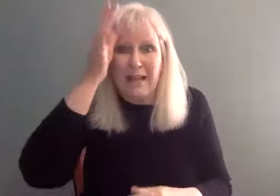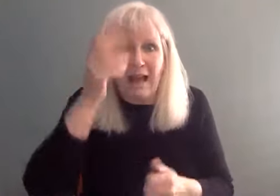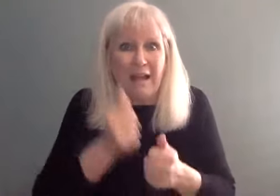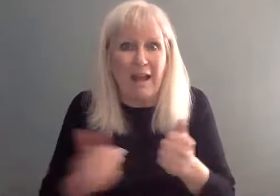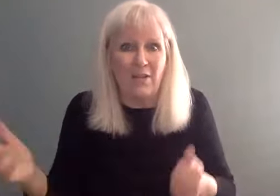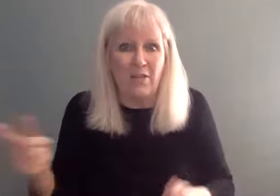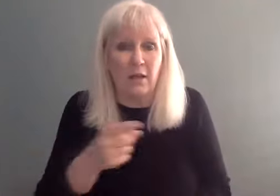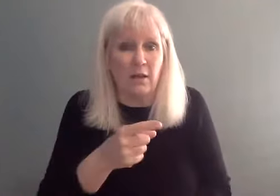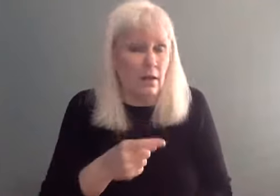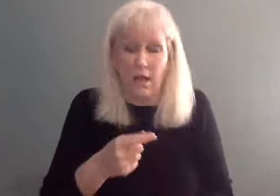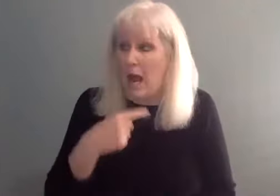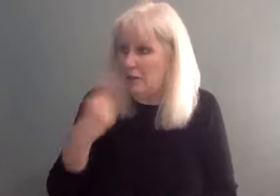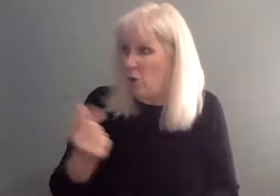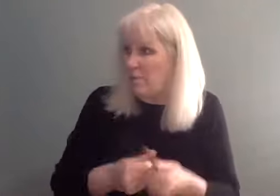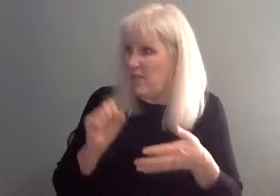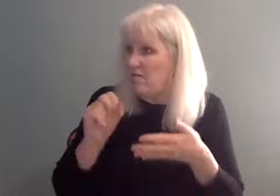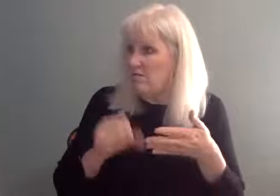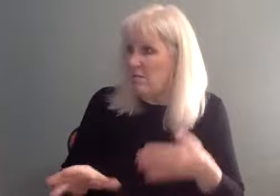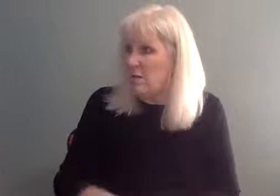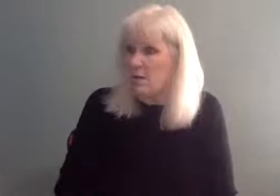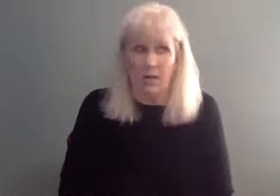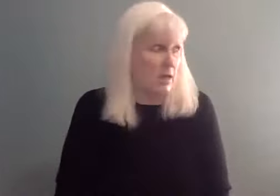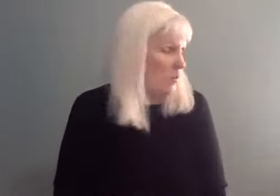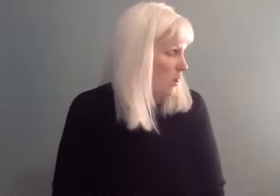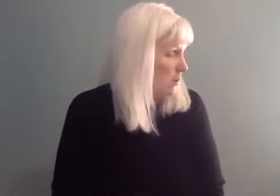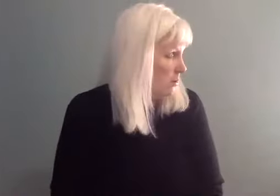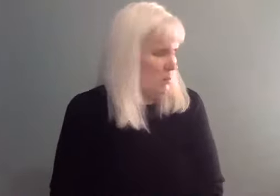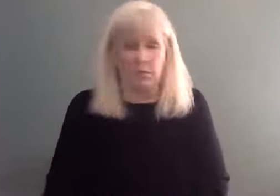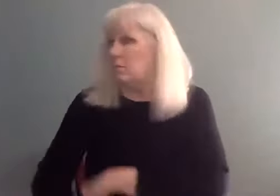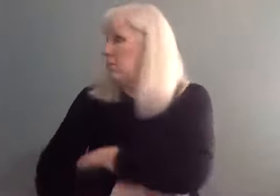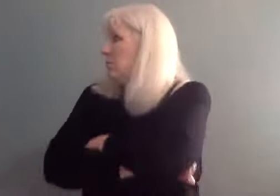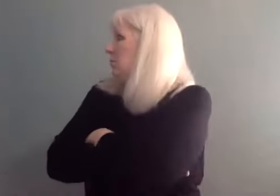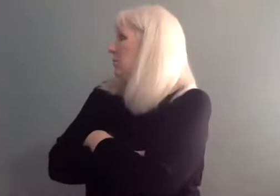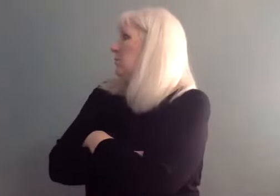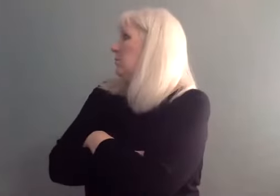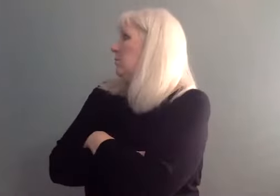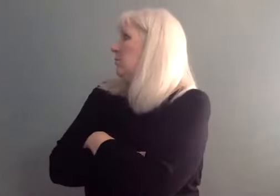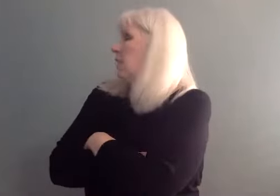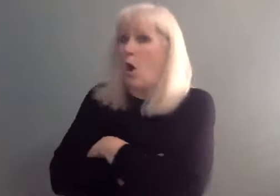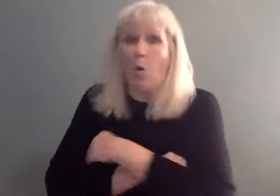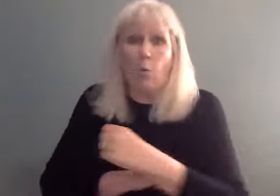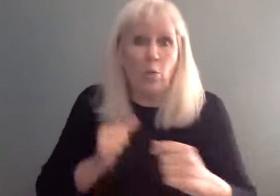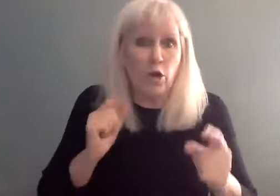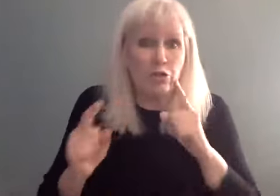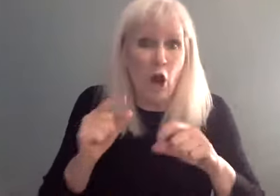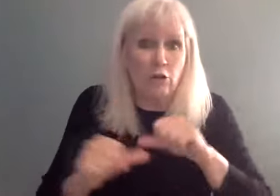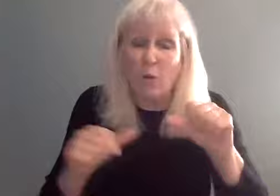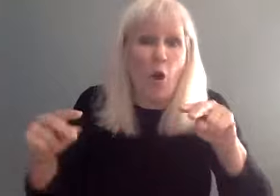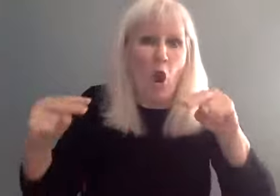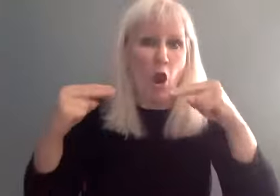away, set his jaw, and we didn't look at each other for 8 long years, eye to eye. And